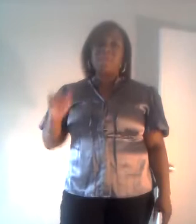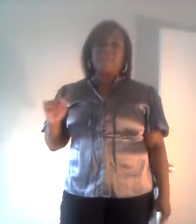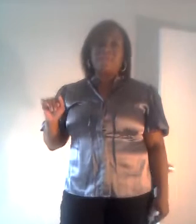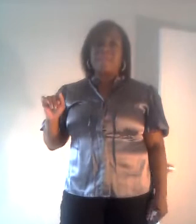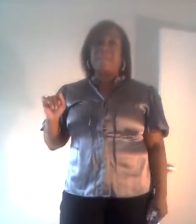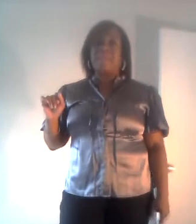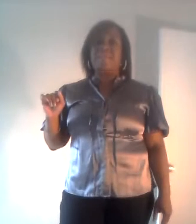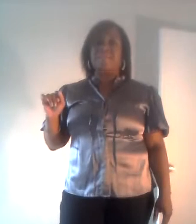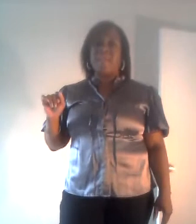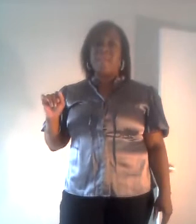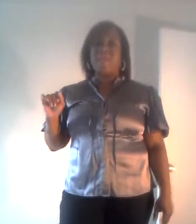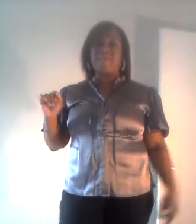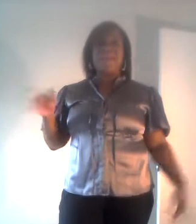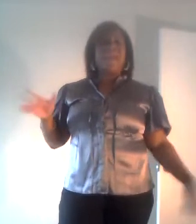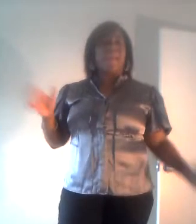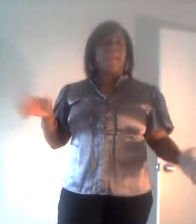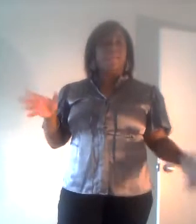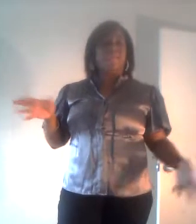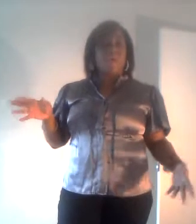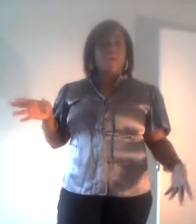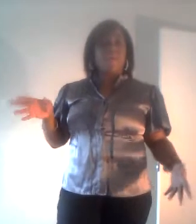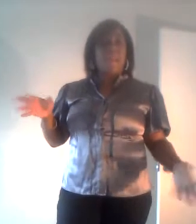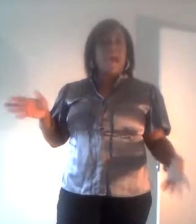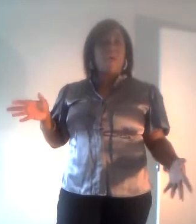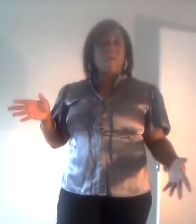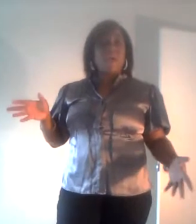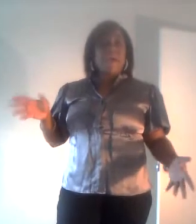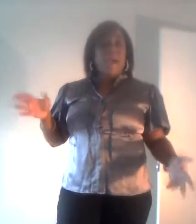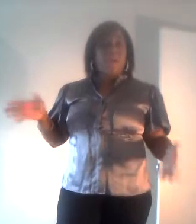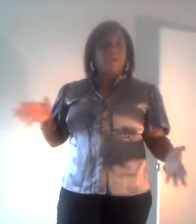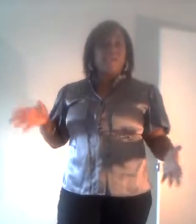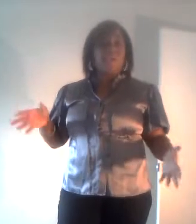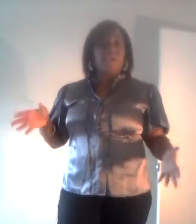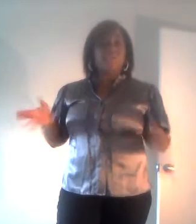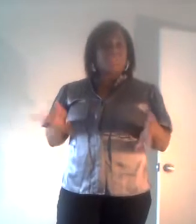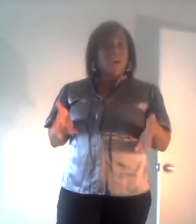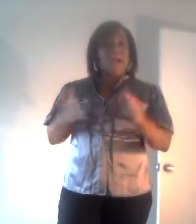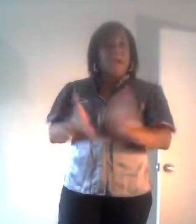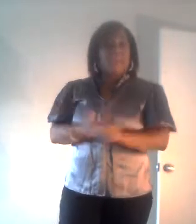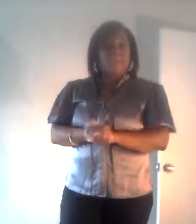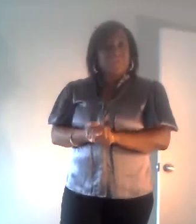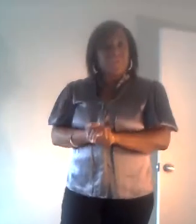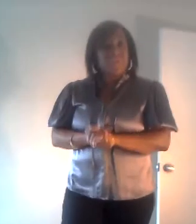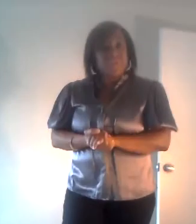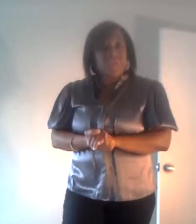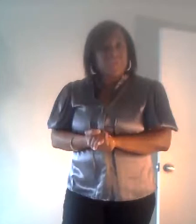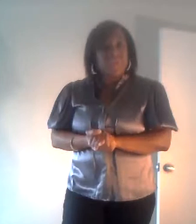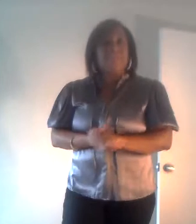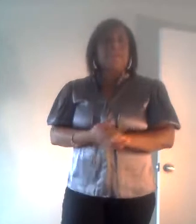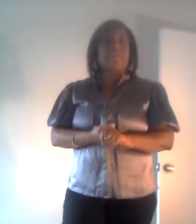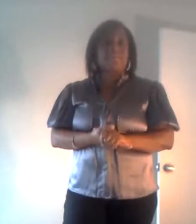start Insanity in January, and I've been wondering how I would do. So I used YouTube and I looked